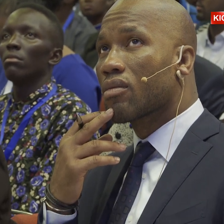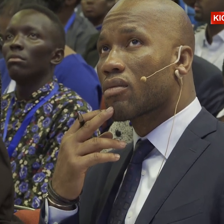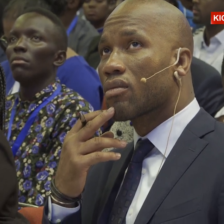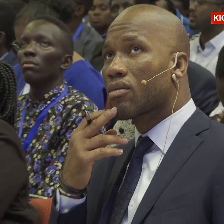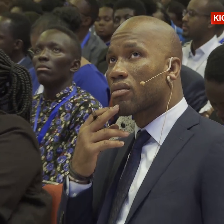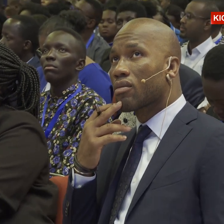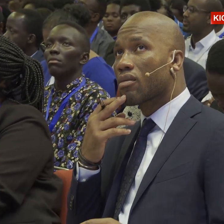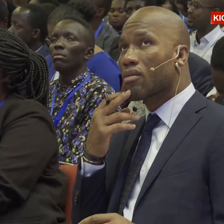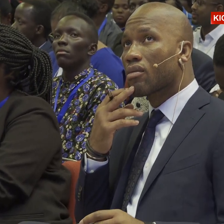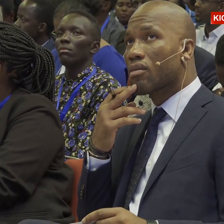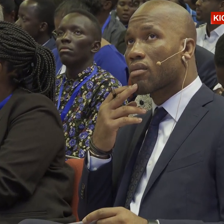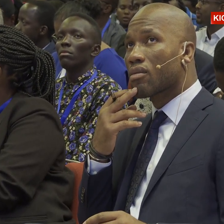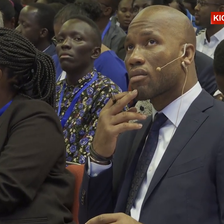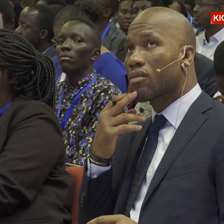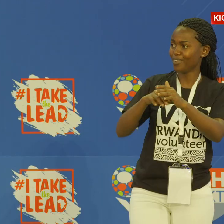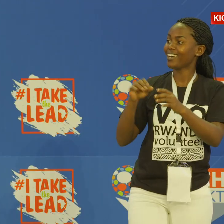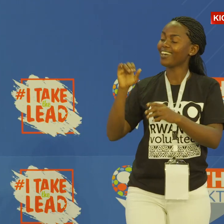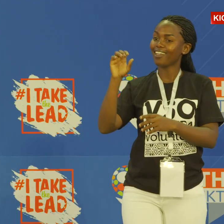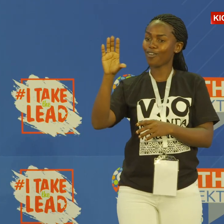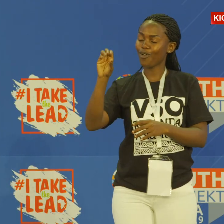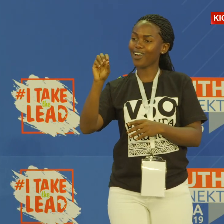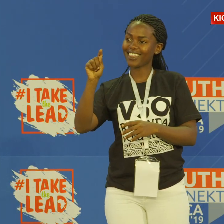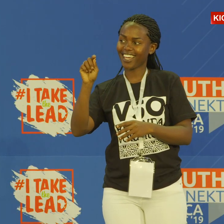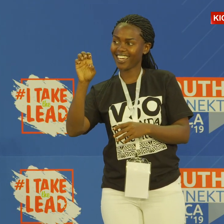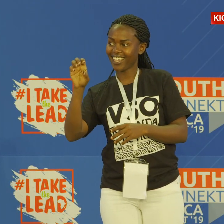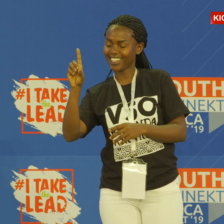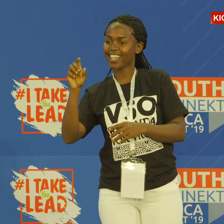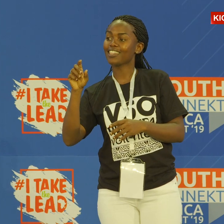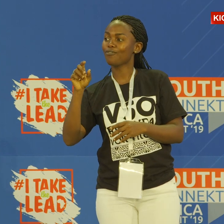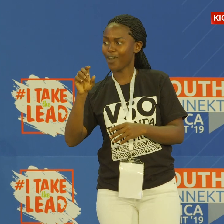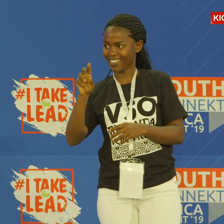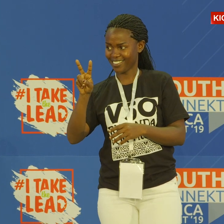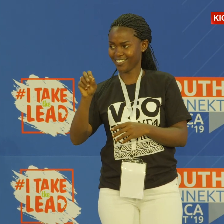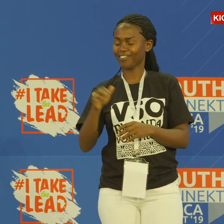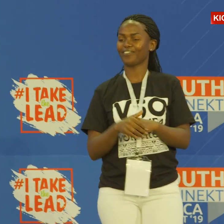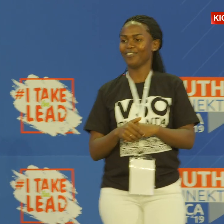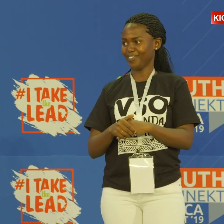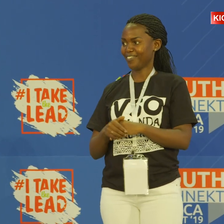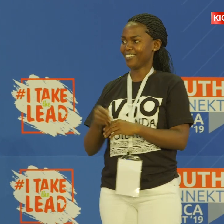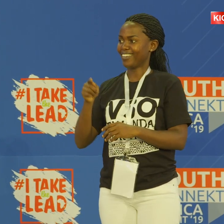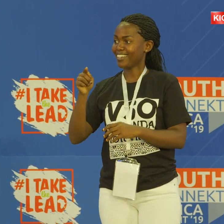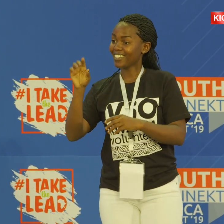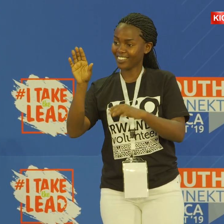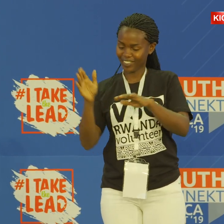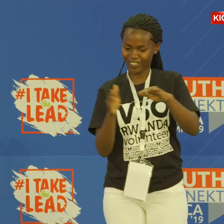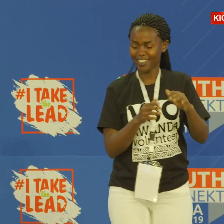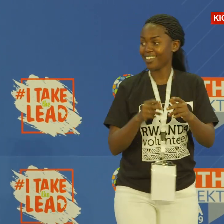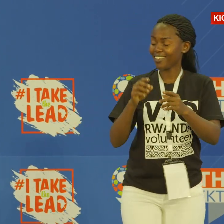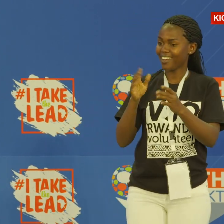former captain of Cote d'Ivoire national team of football, Chelsea